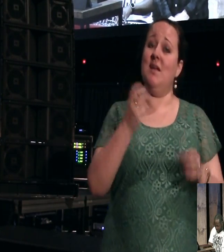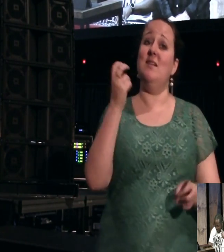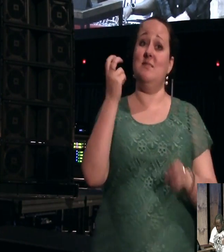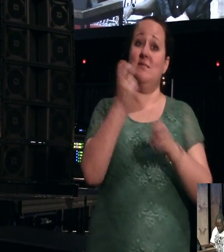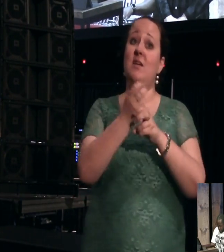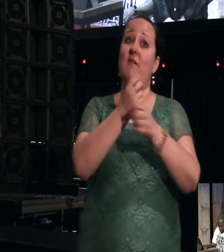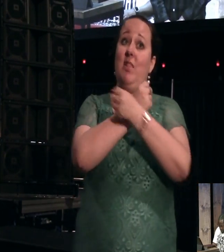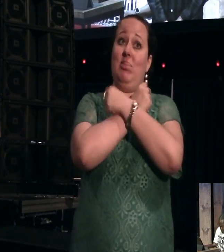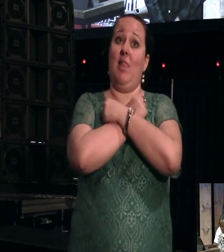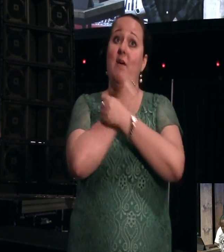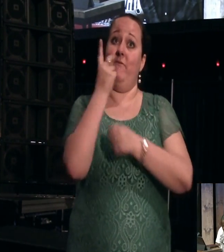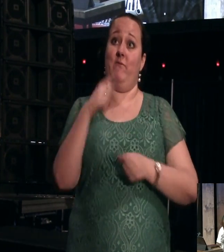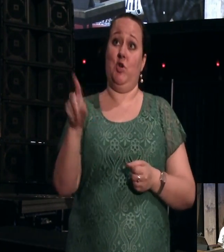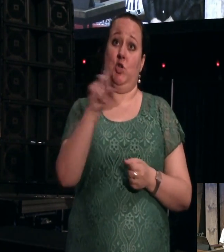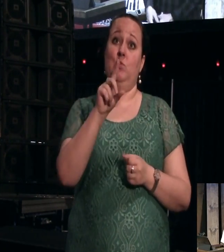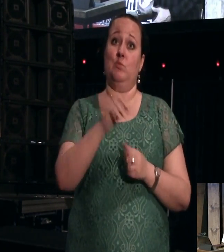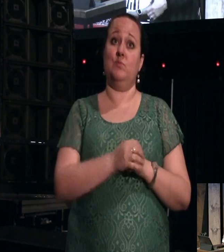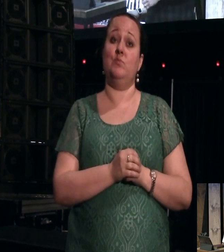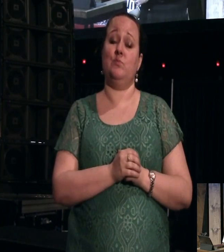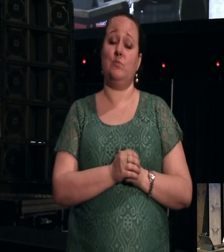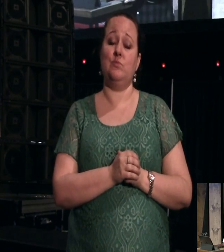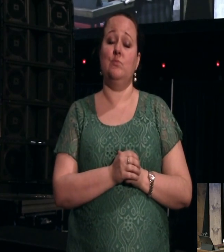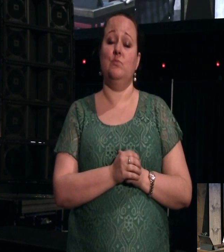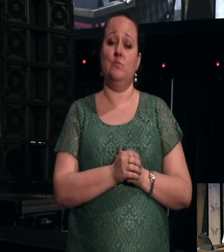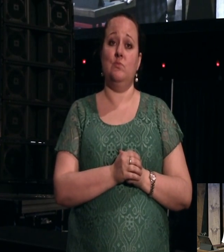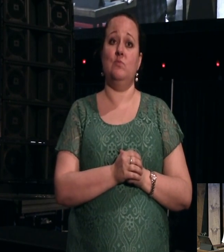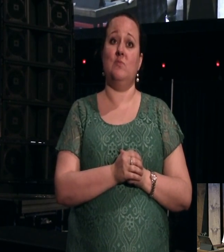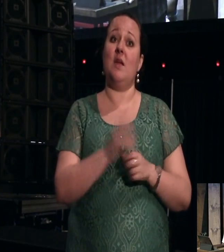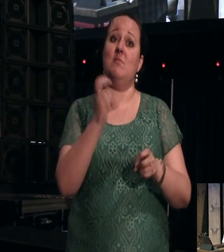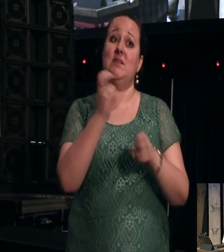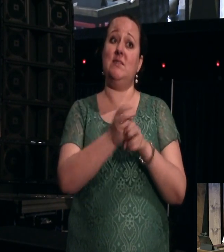Or maybe you need to hear this, and this might be tough love for